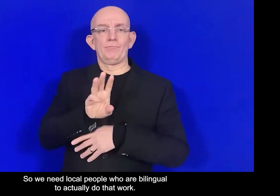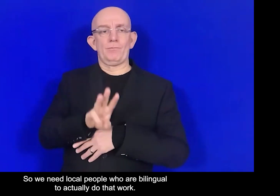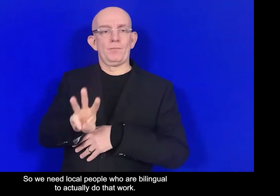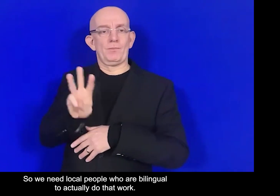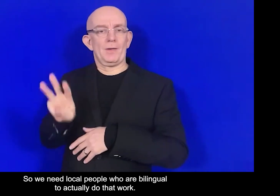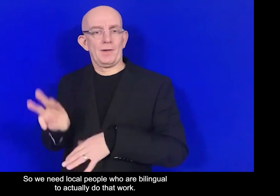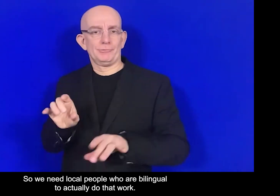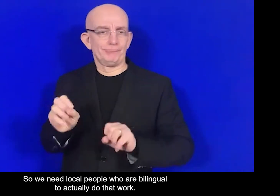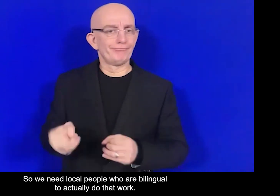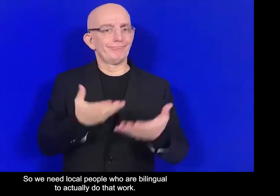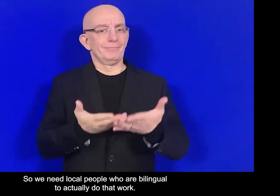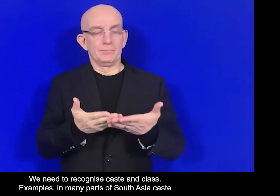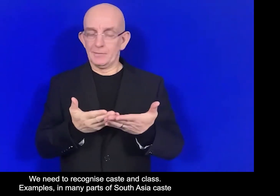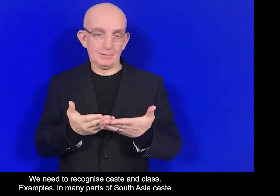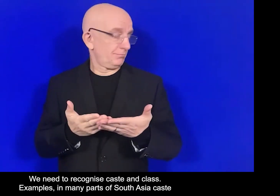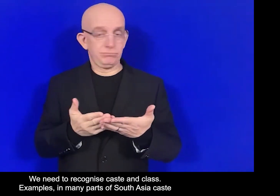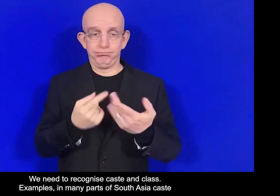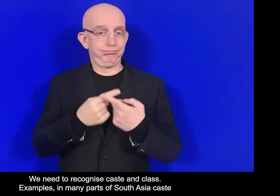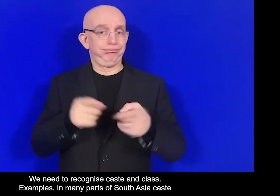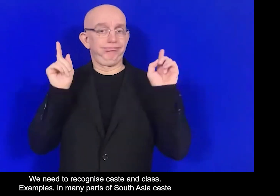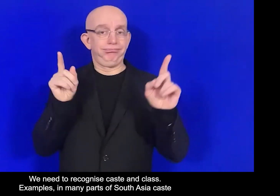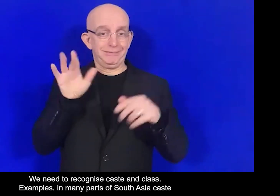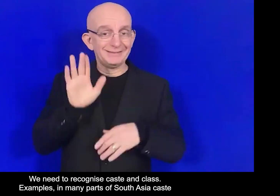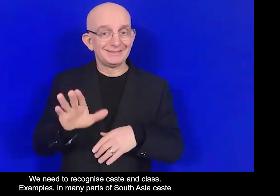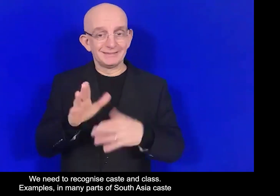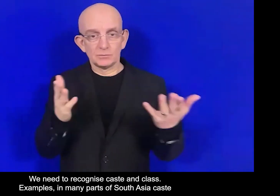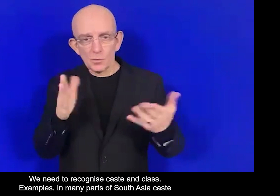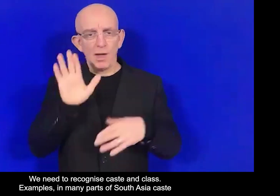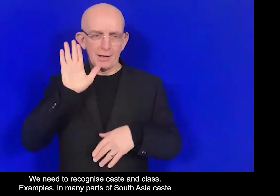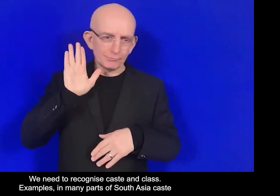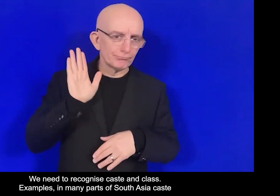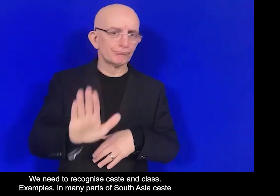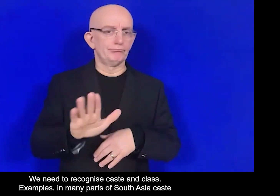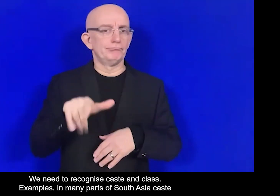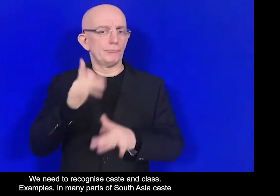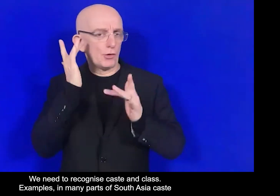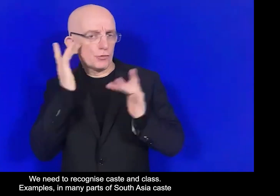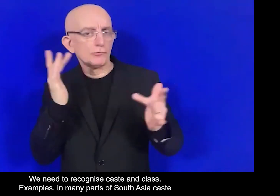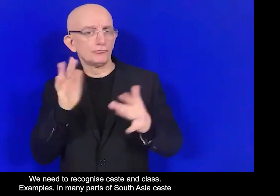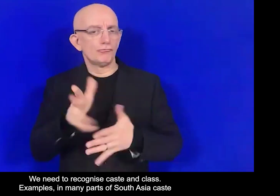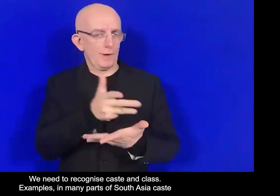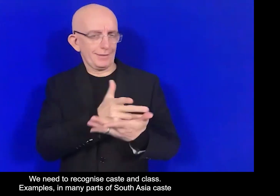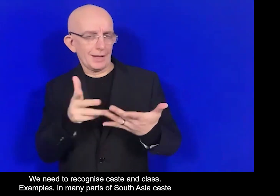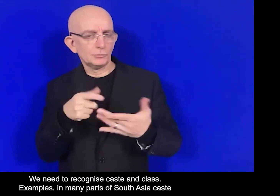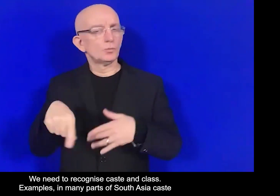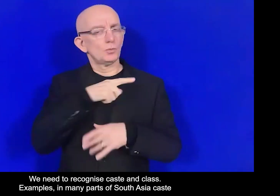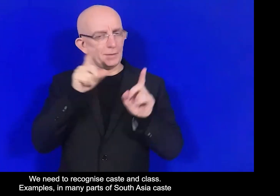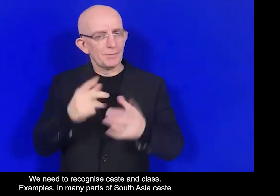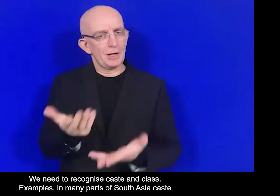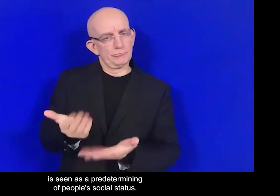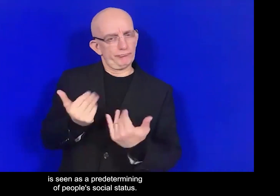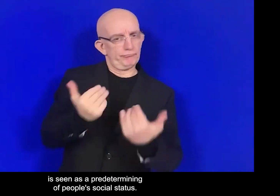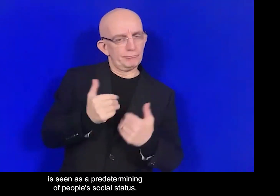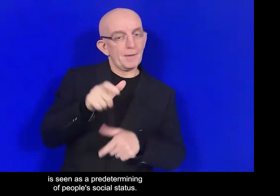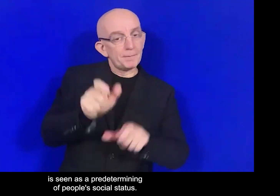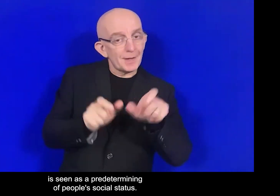that work. We need to recognize caste and class. Examples, in many parts of South Asia,